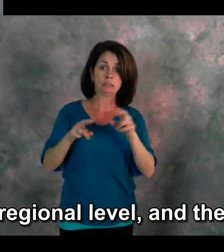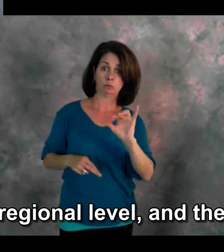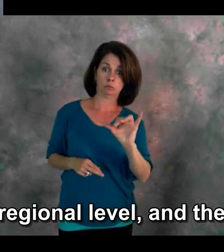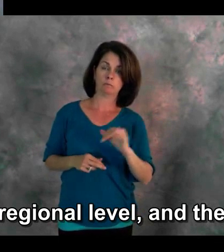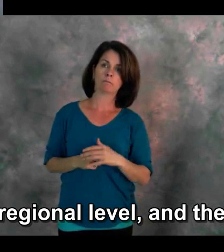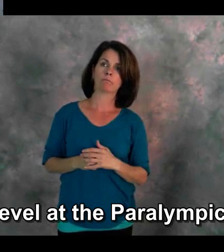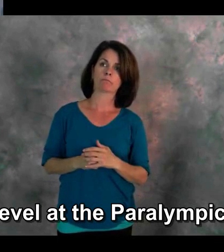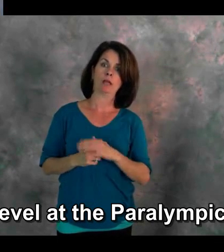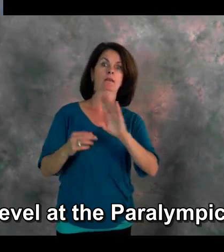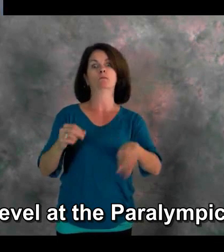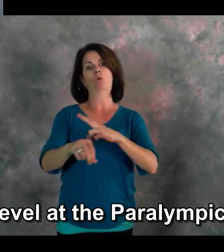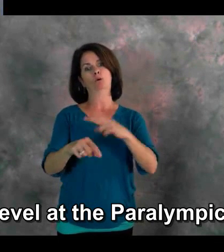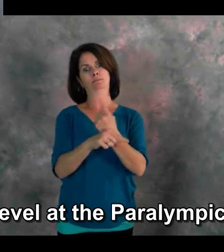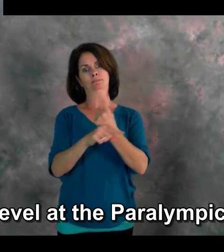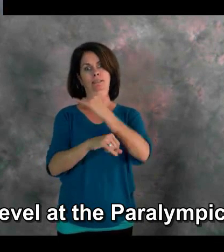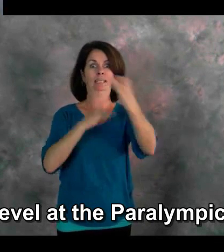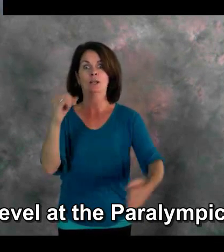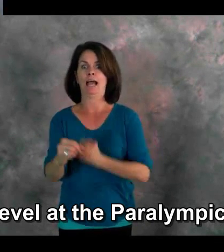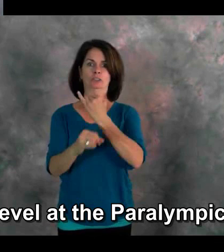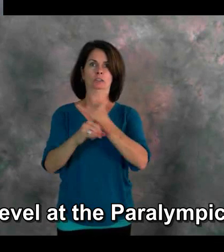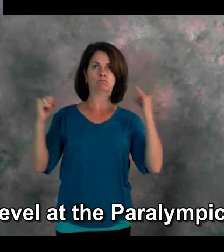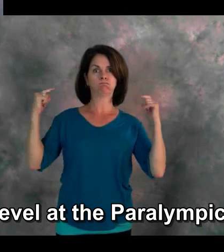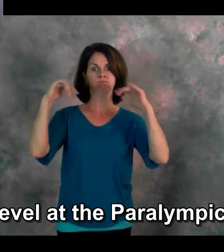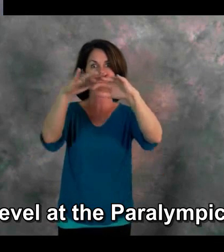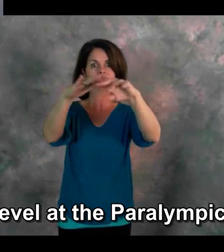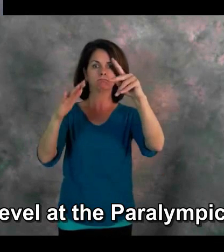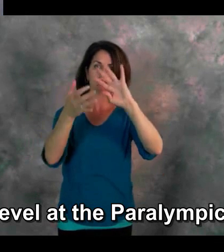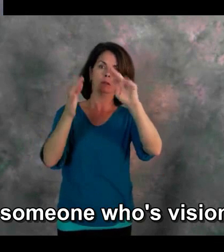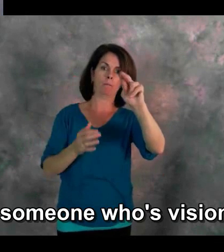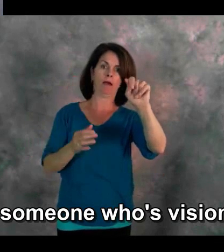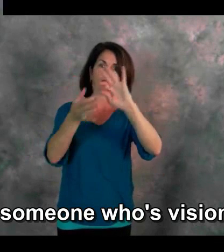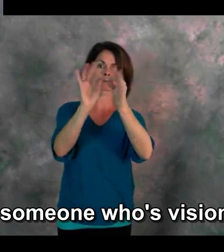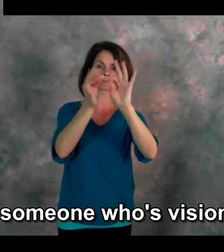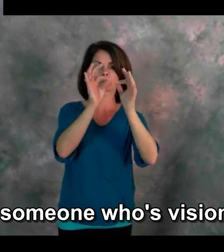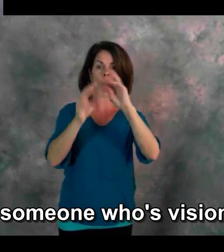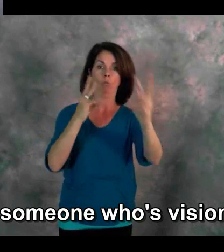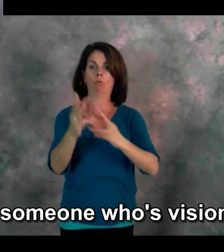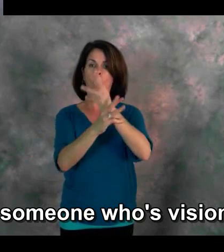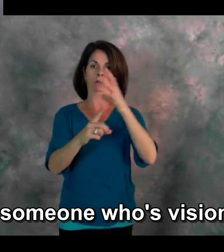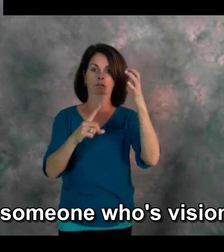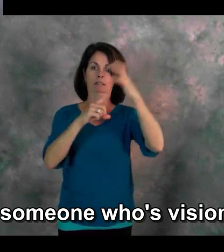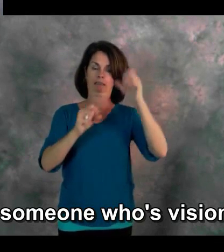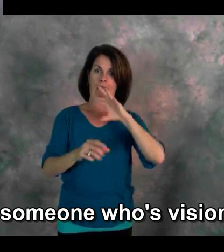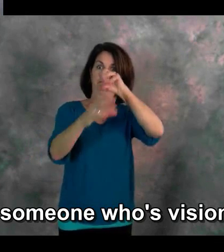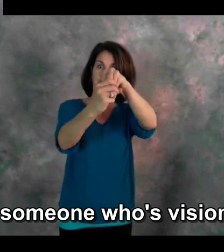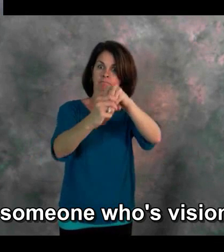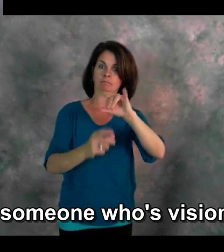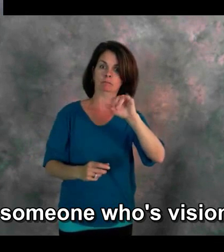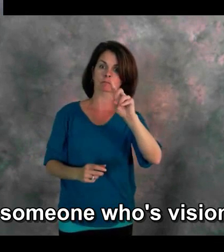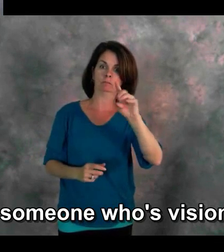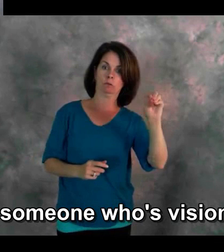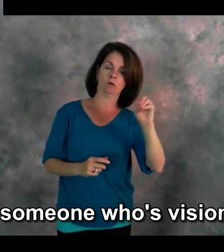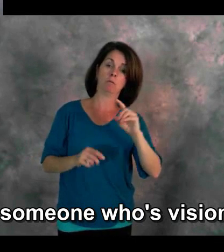the regional level, and then, of course, the international level at the Paralympics and World Championships.